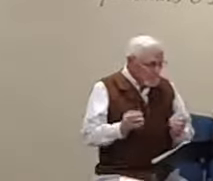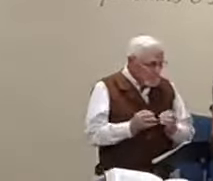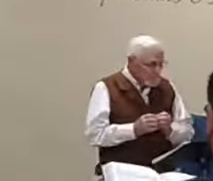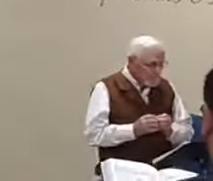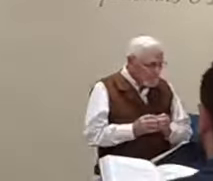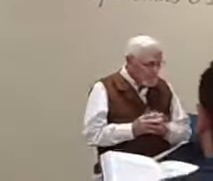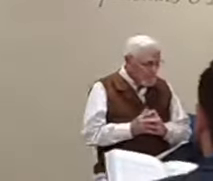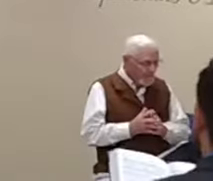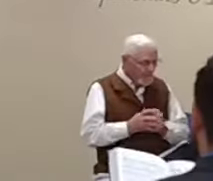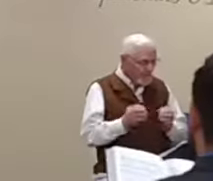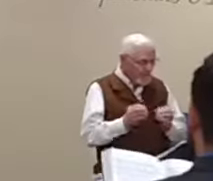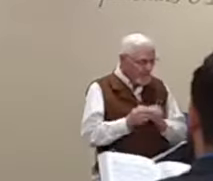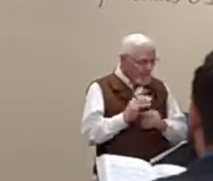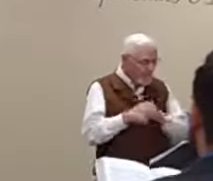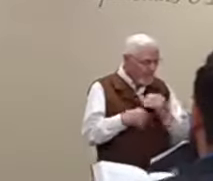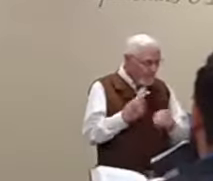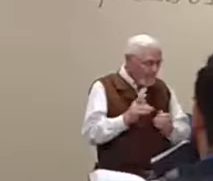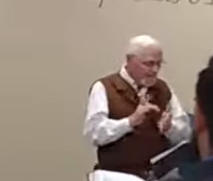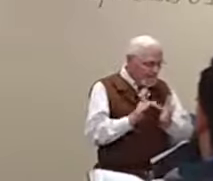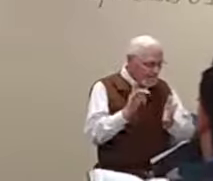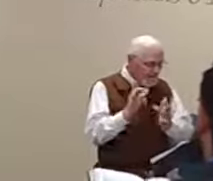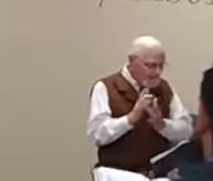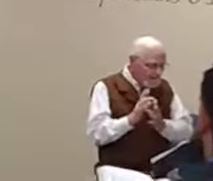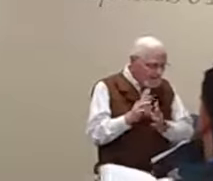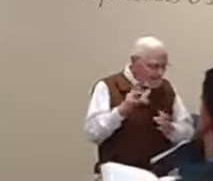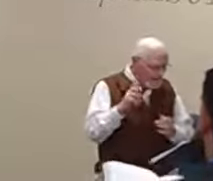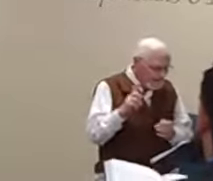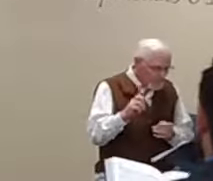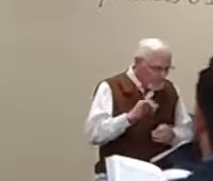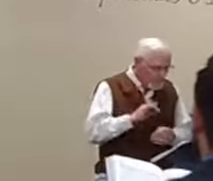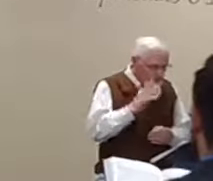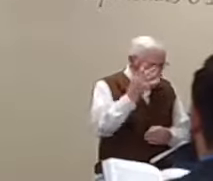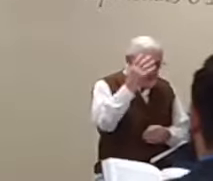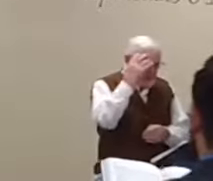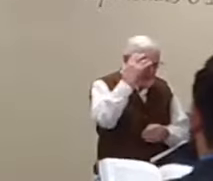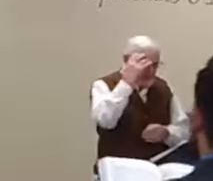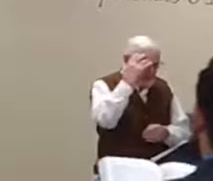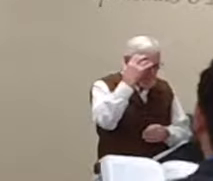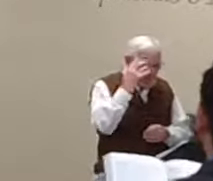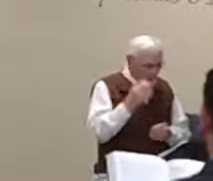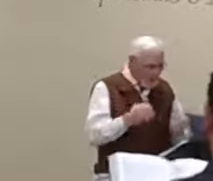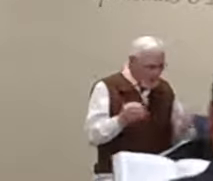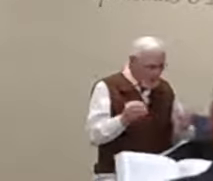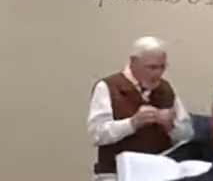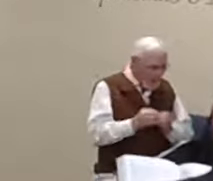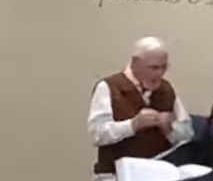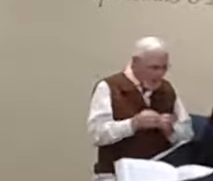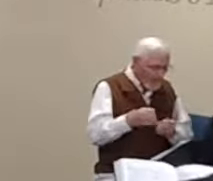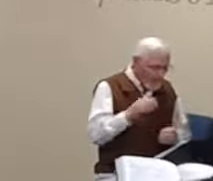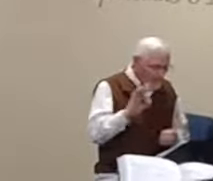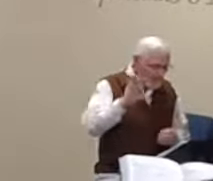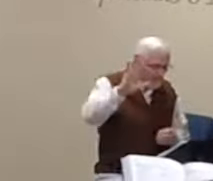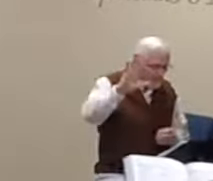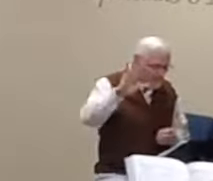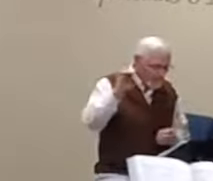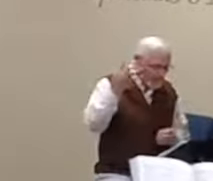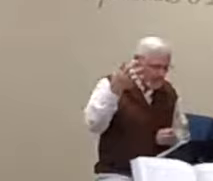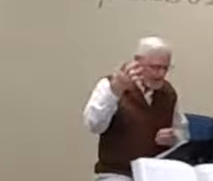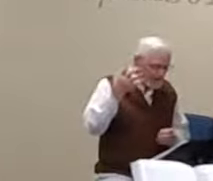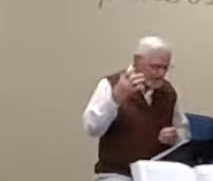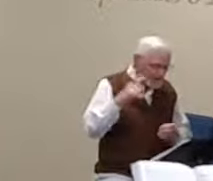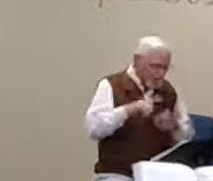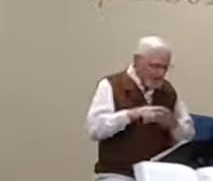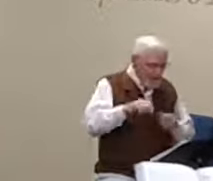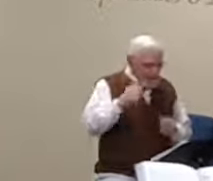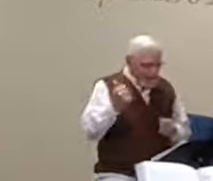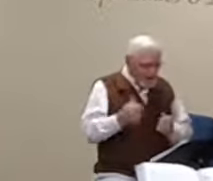All right. More about Jesus, would I know? More of his